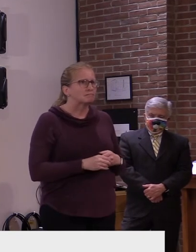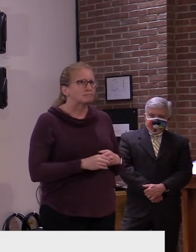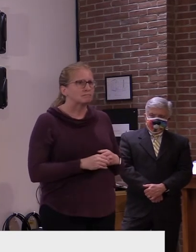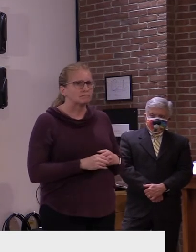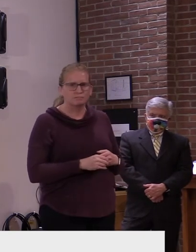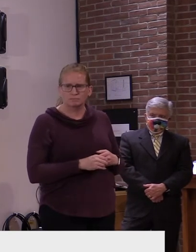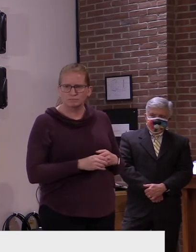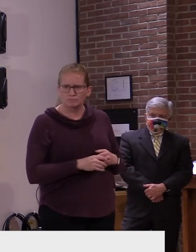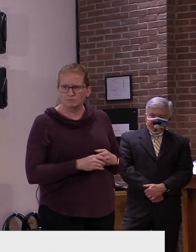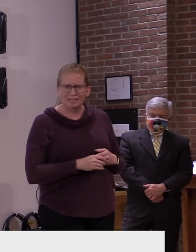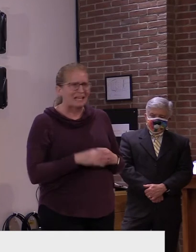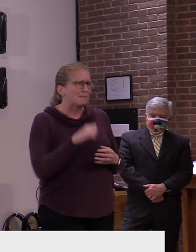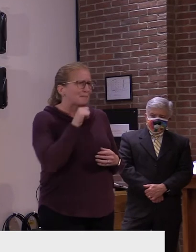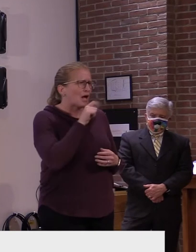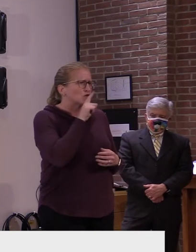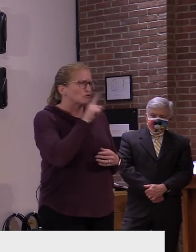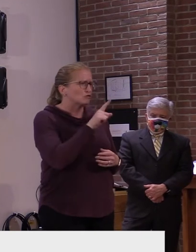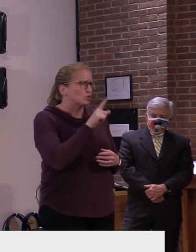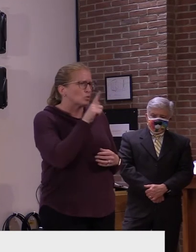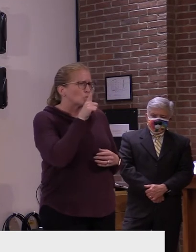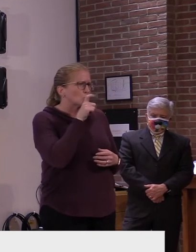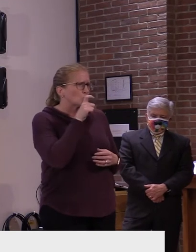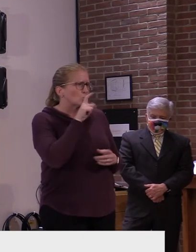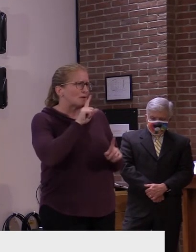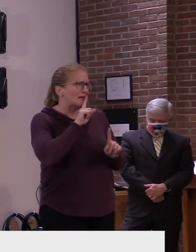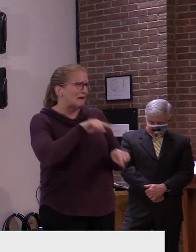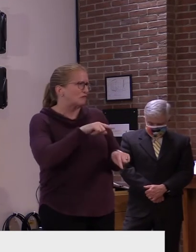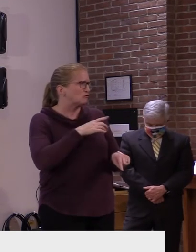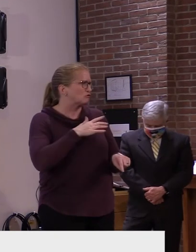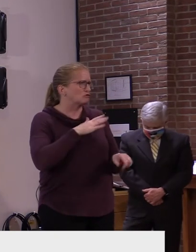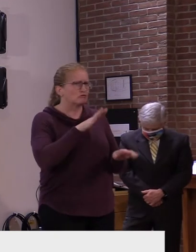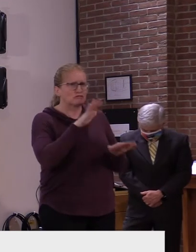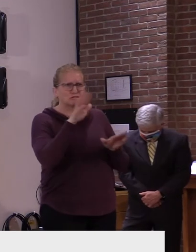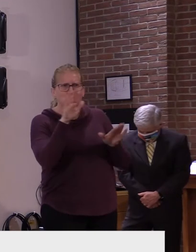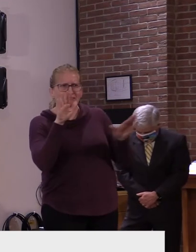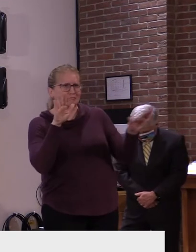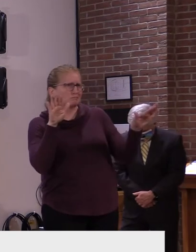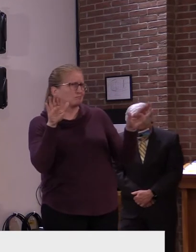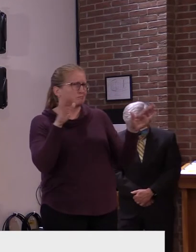i'm not sure who would get this question but it actually